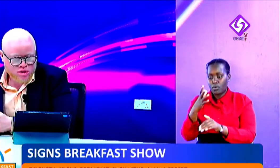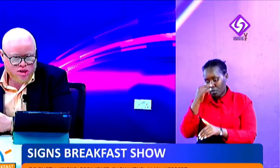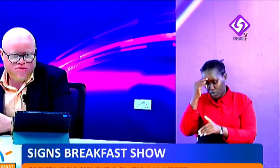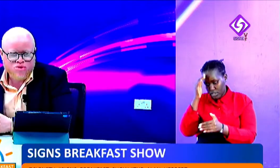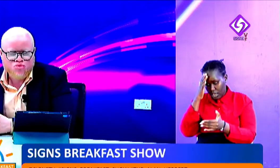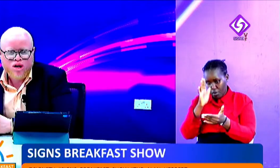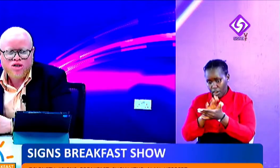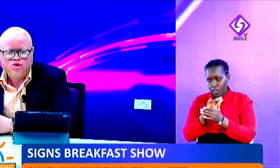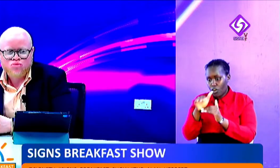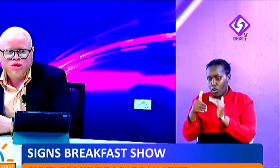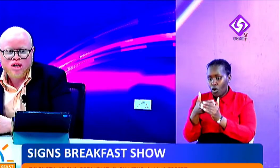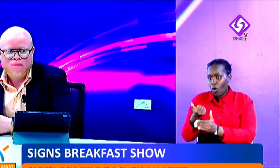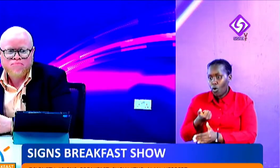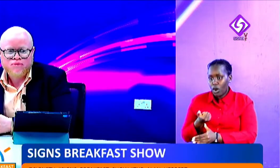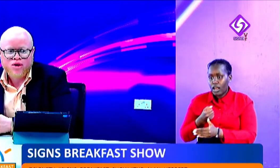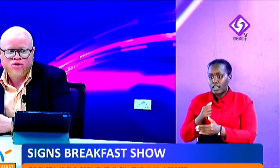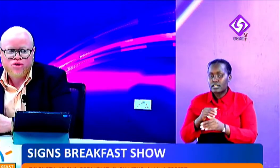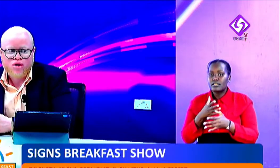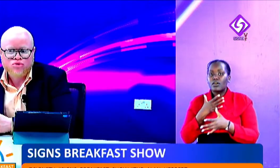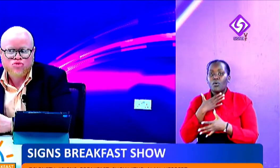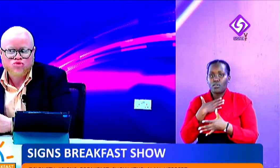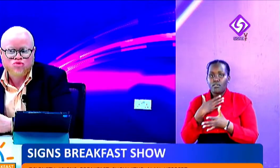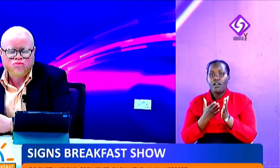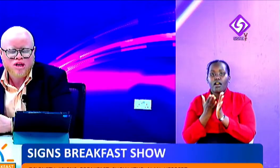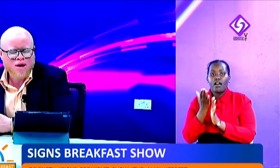deserves a right to become to become